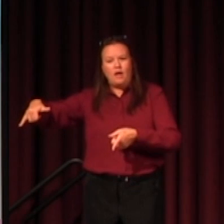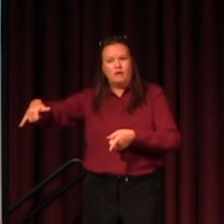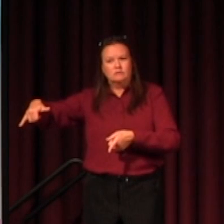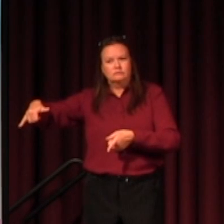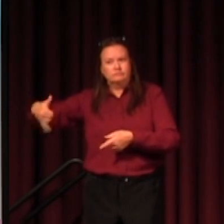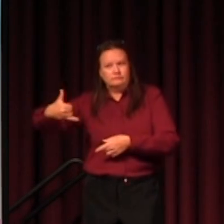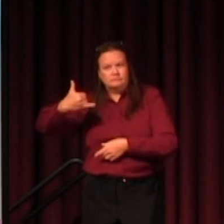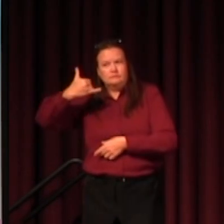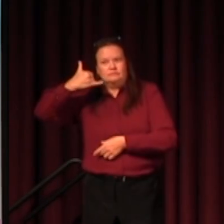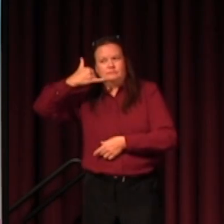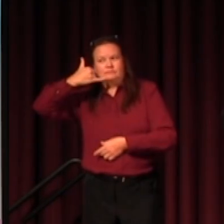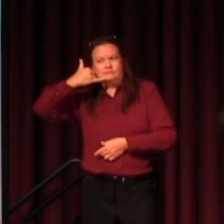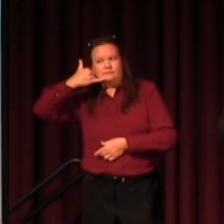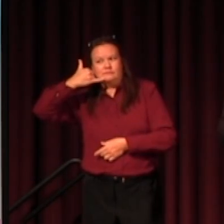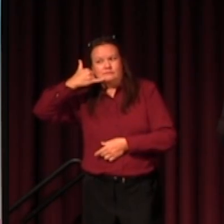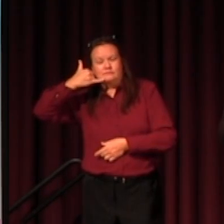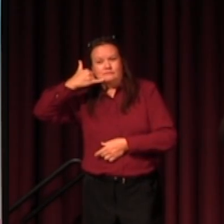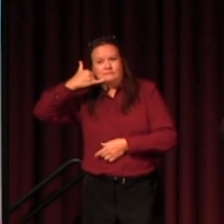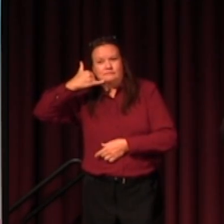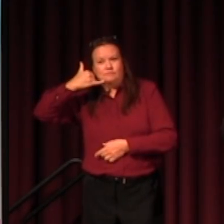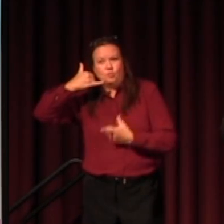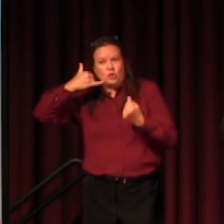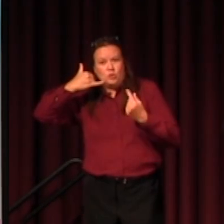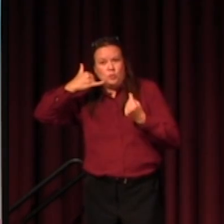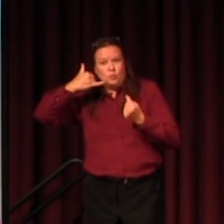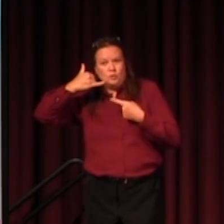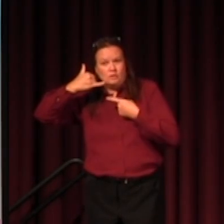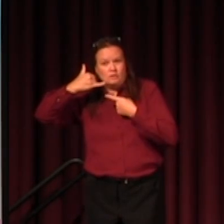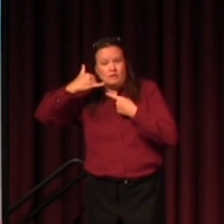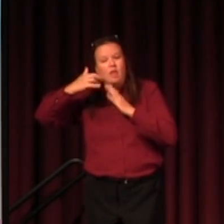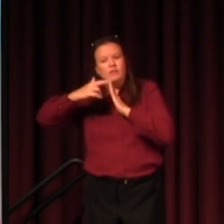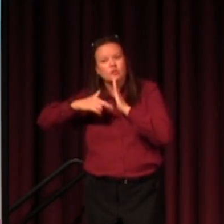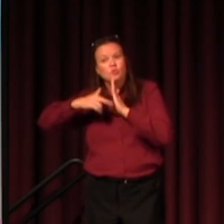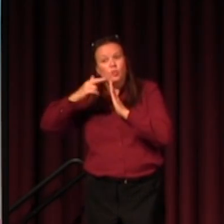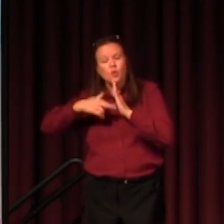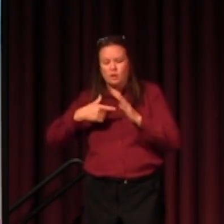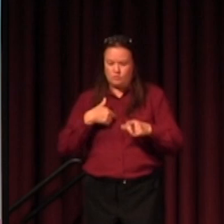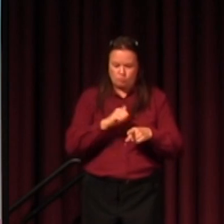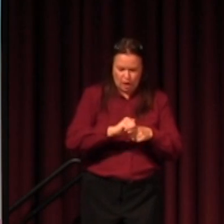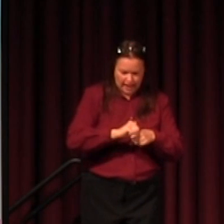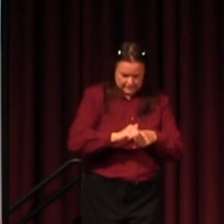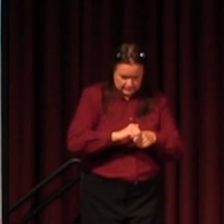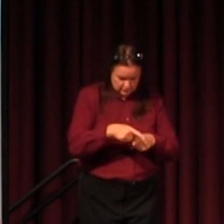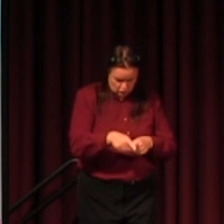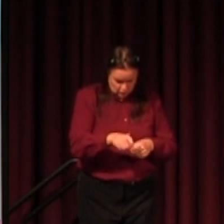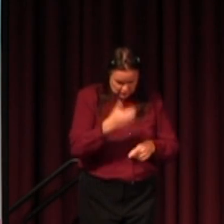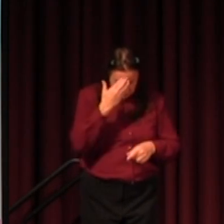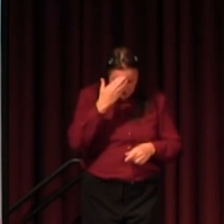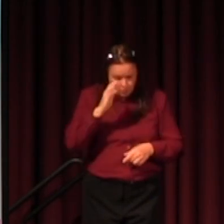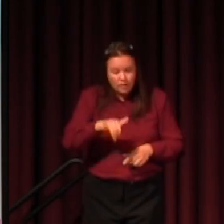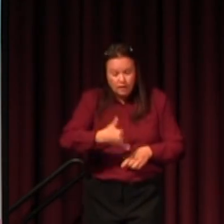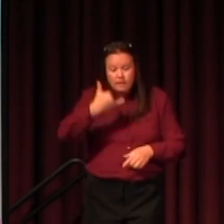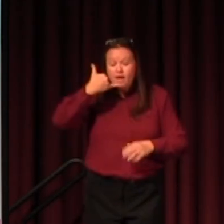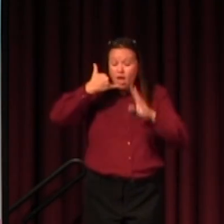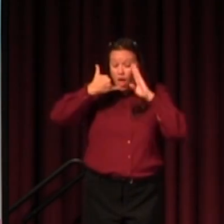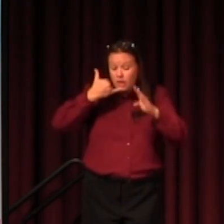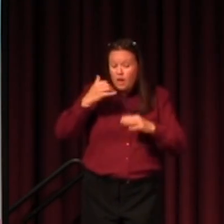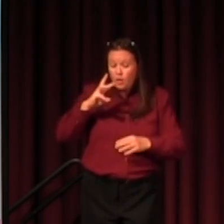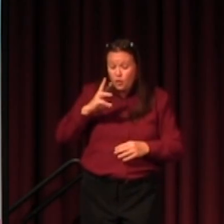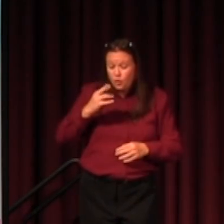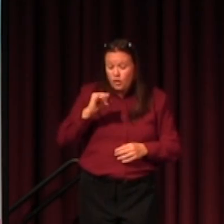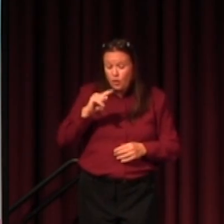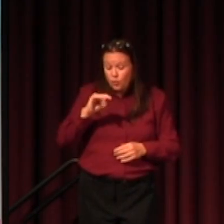So, somebody would call our house. We made them practice. Hello, Whitfield residents. How may I help